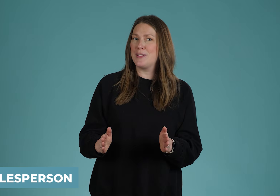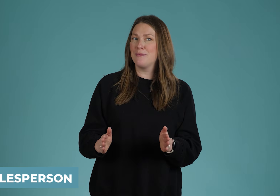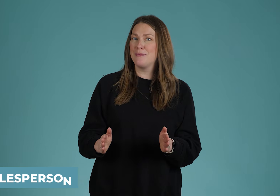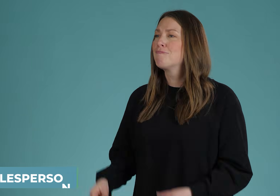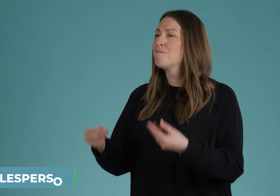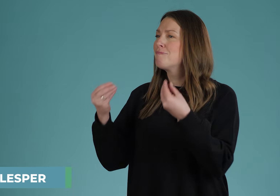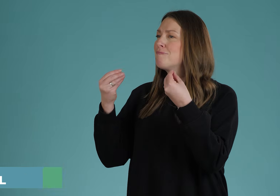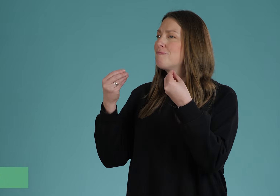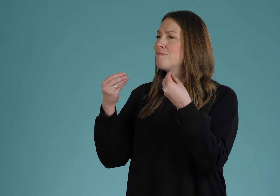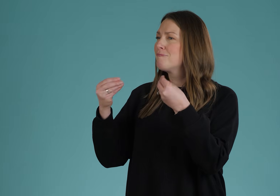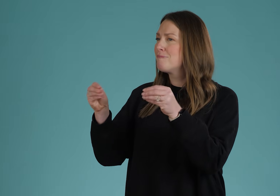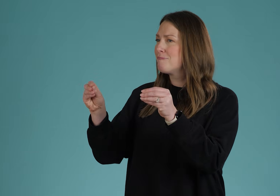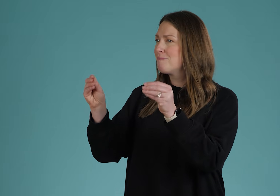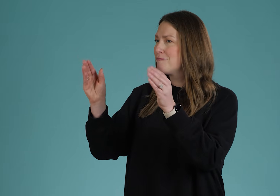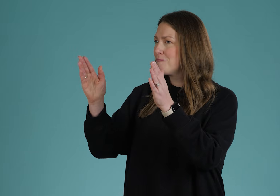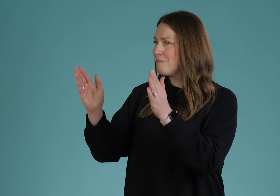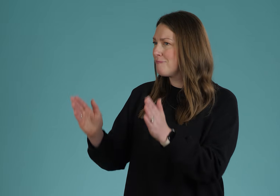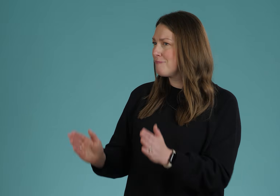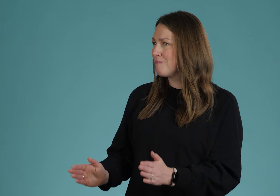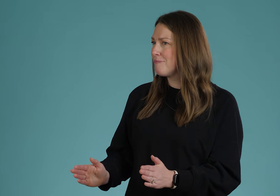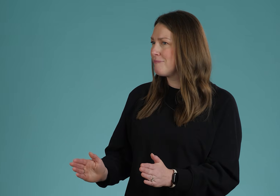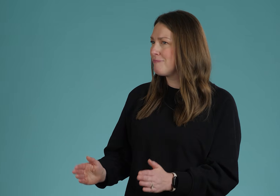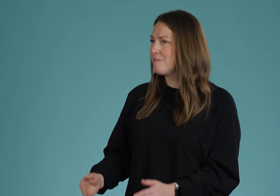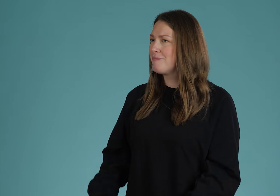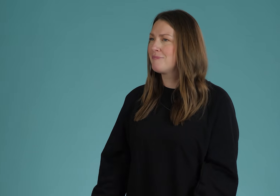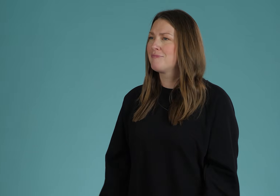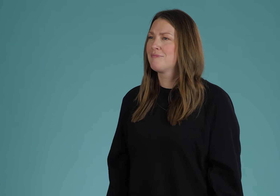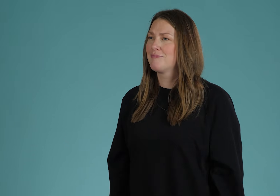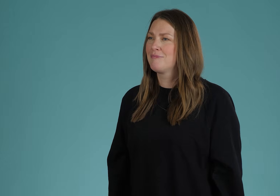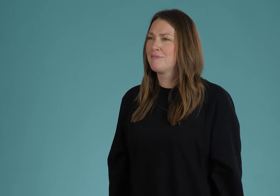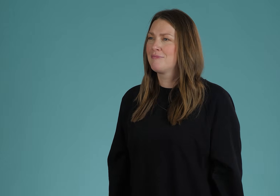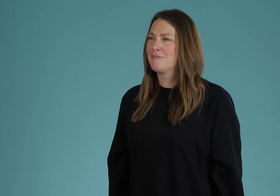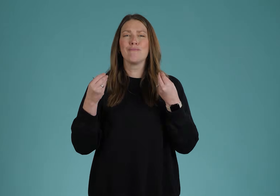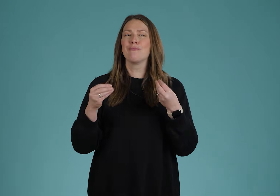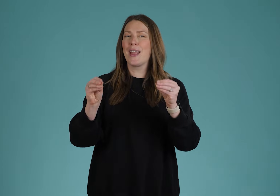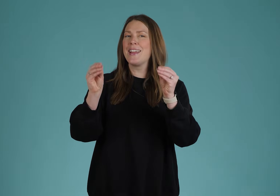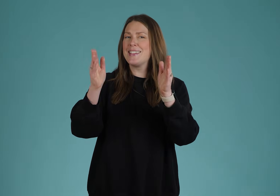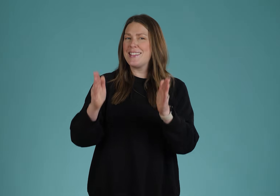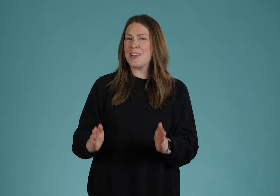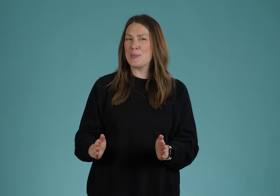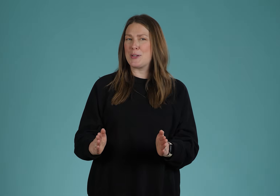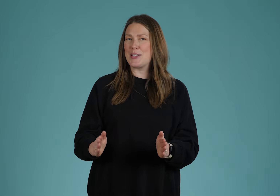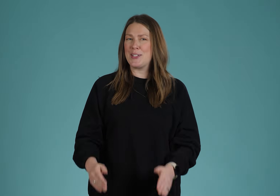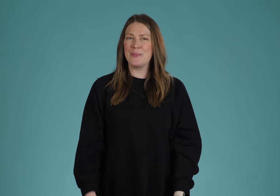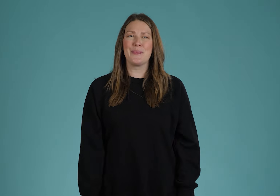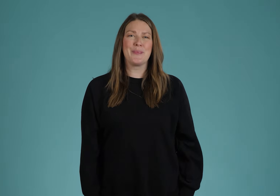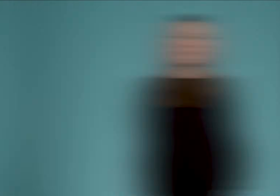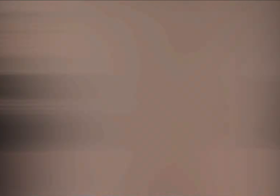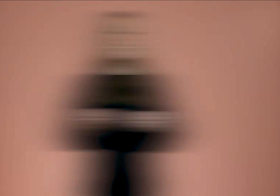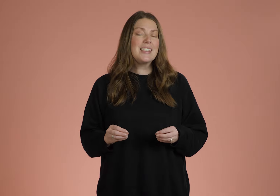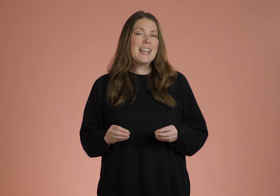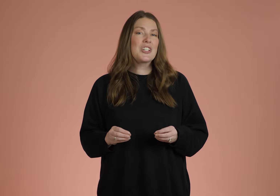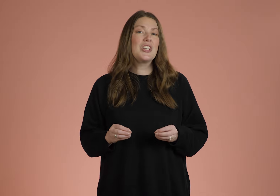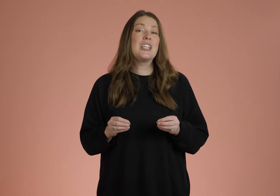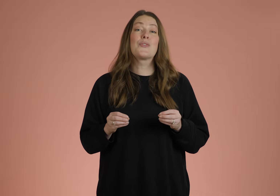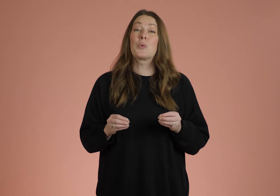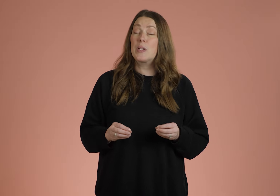Salesperson. You are selling with the agent marker. Salesperson. This section is for